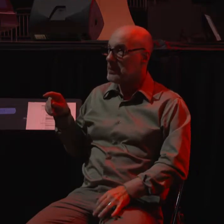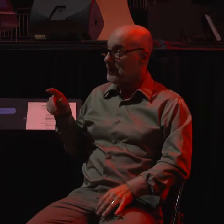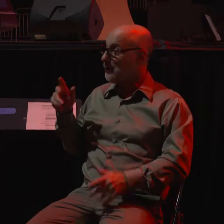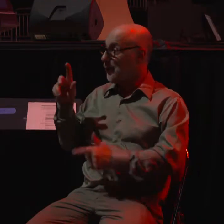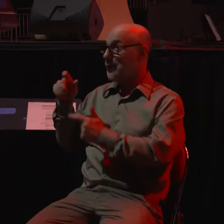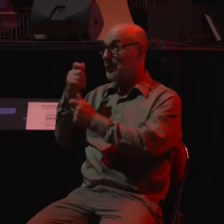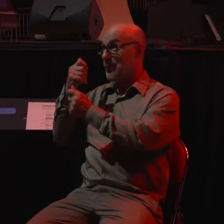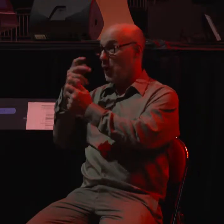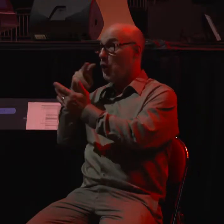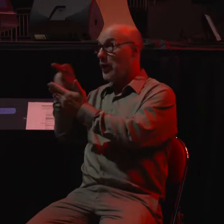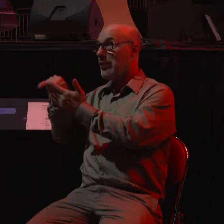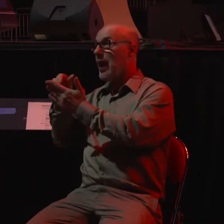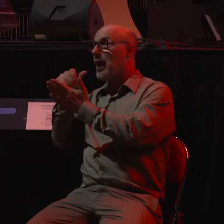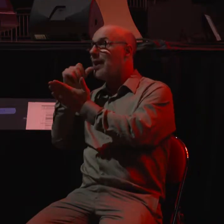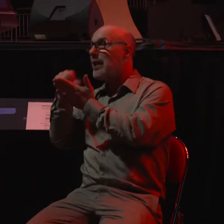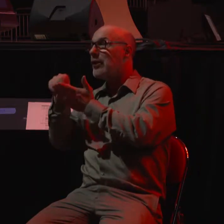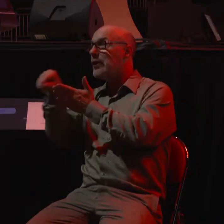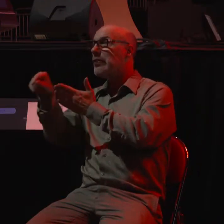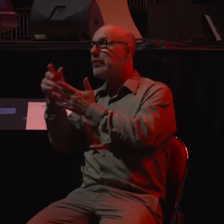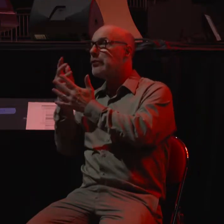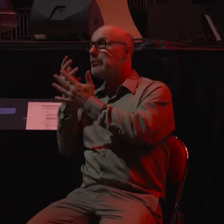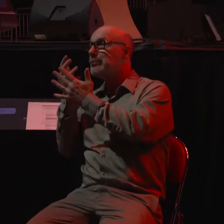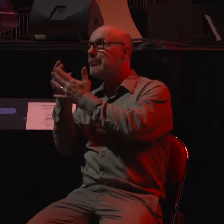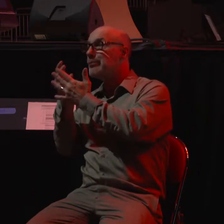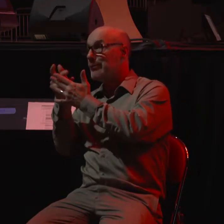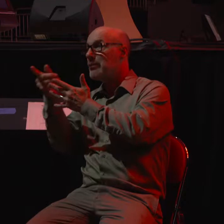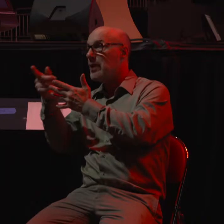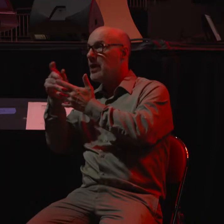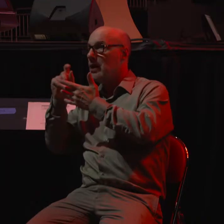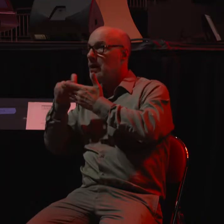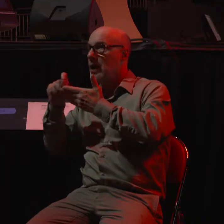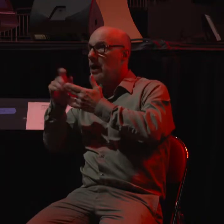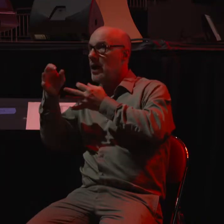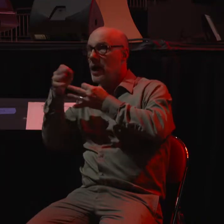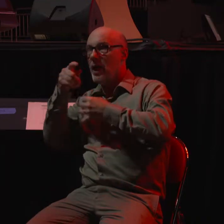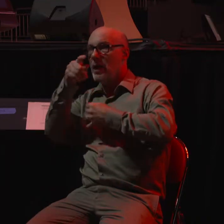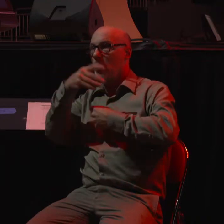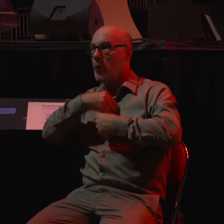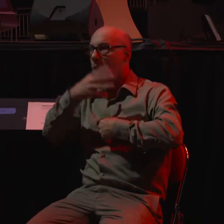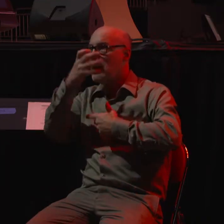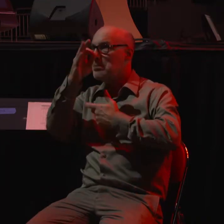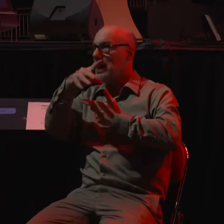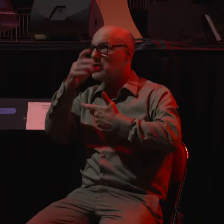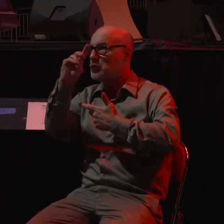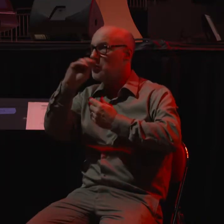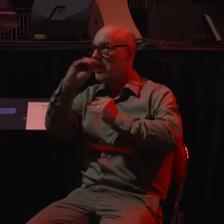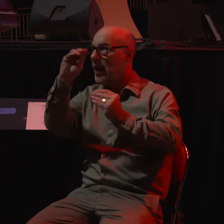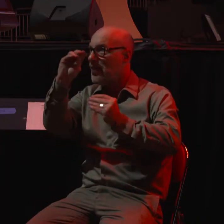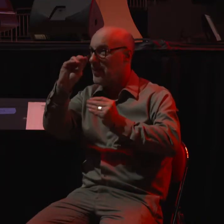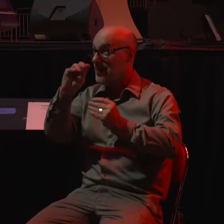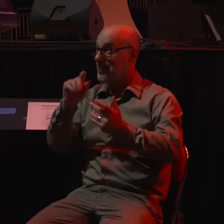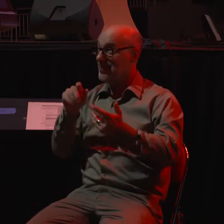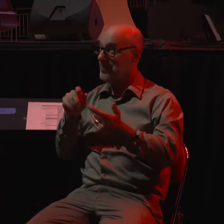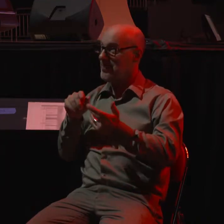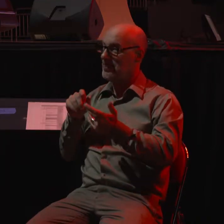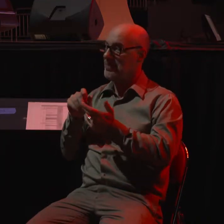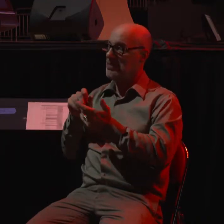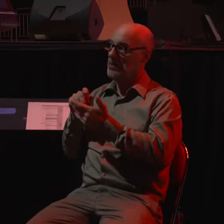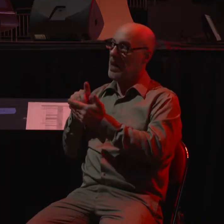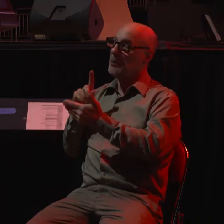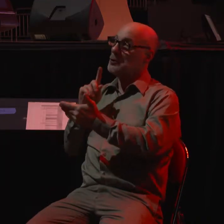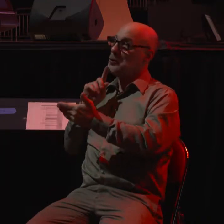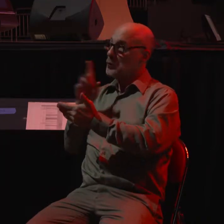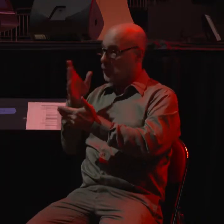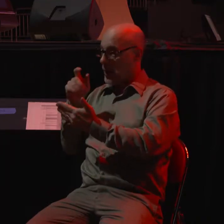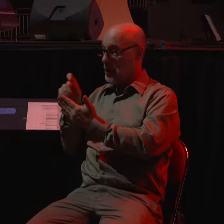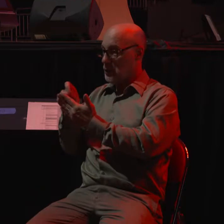letter from the Birmingham jail that the ministers that I assume it was a bit of a polemical ploy, though it may have also